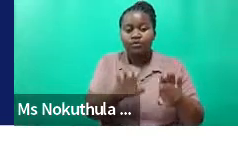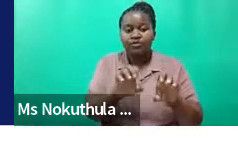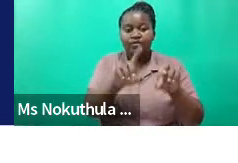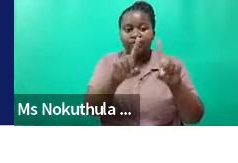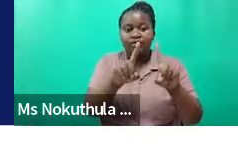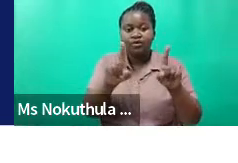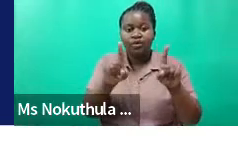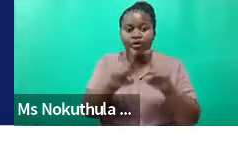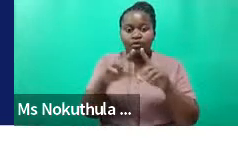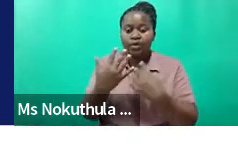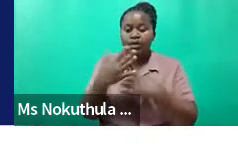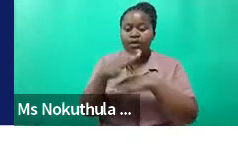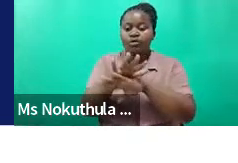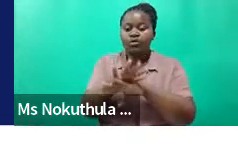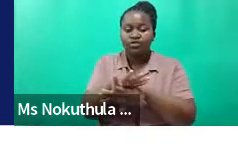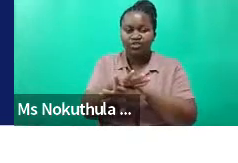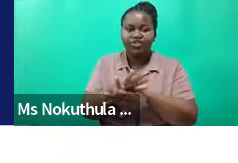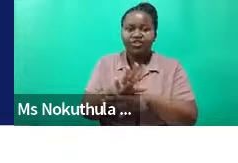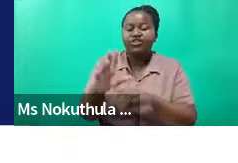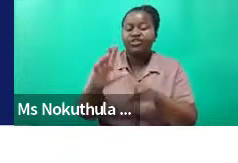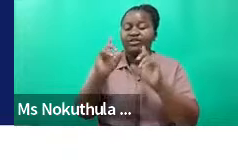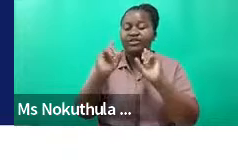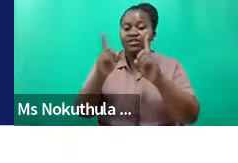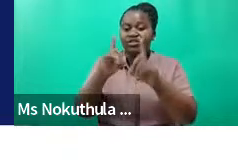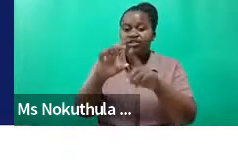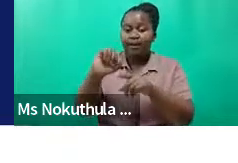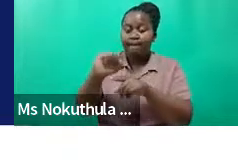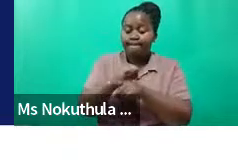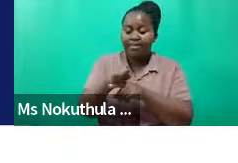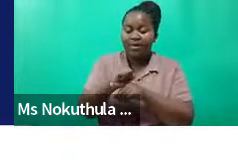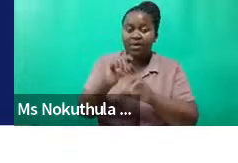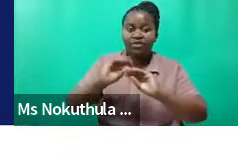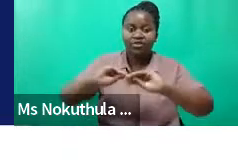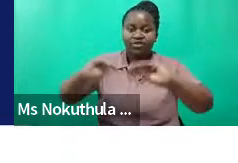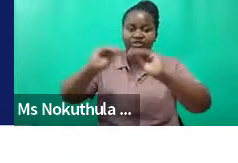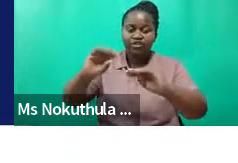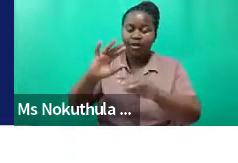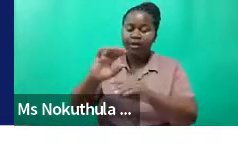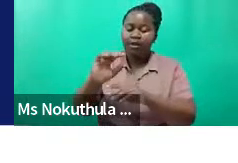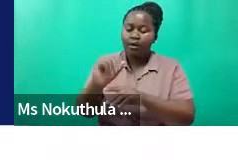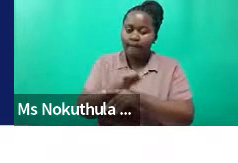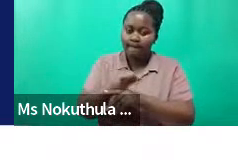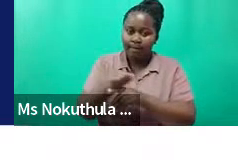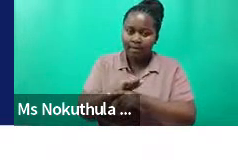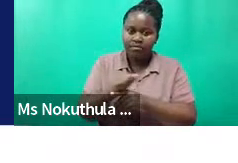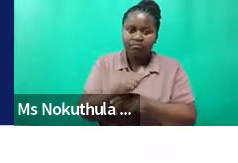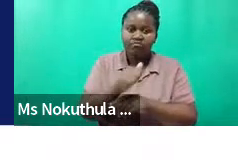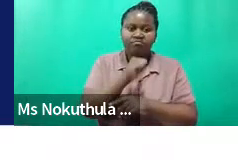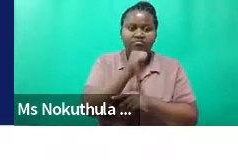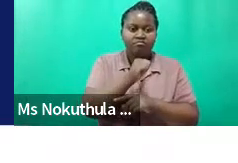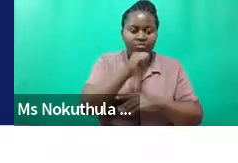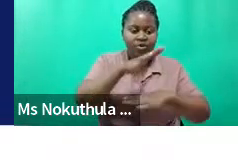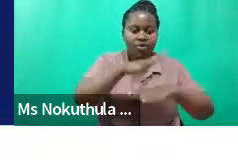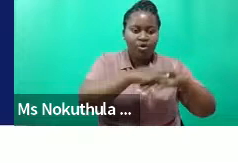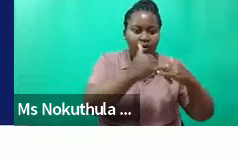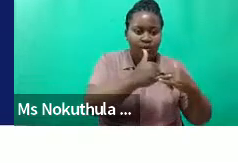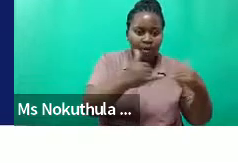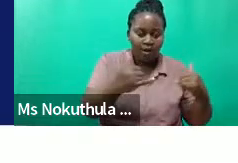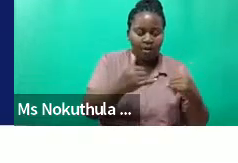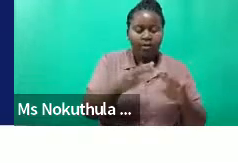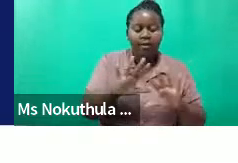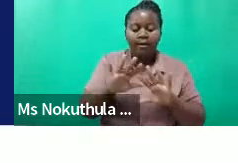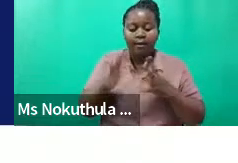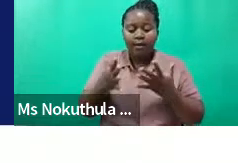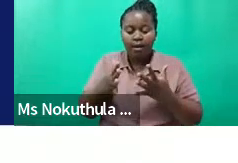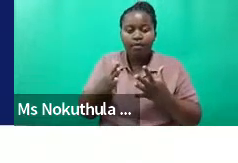teaching practices, whether it's online, whether it's face-to-face, the focus is less on how to get the student to fit into